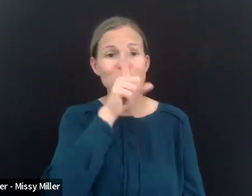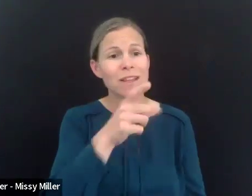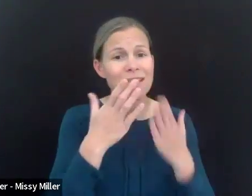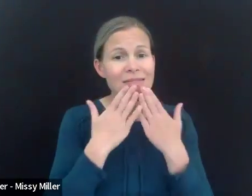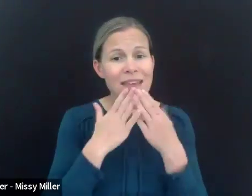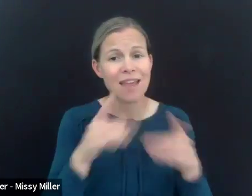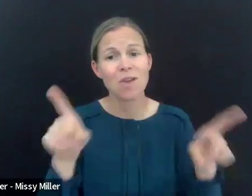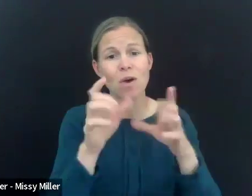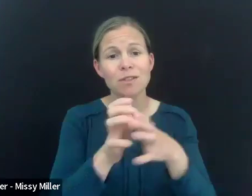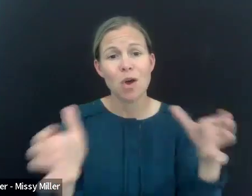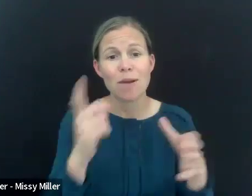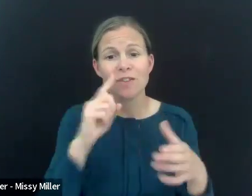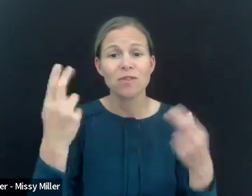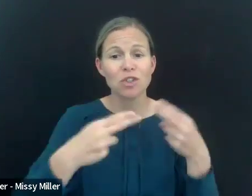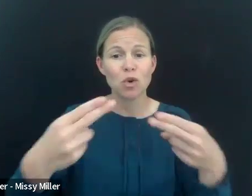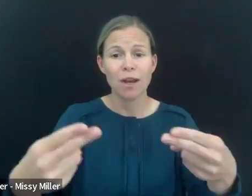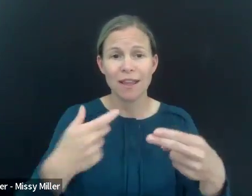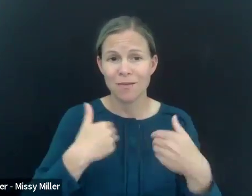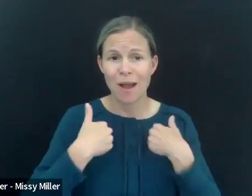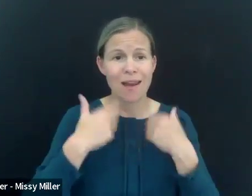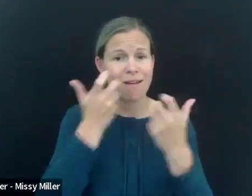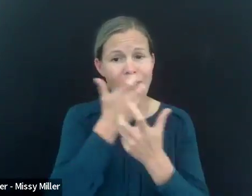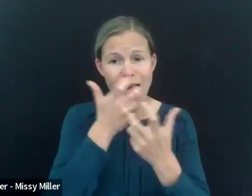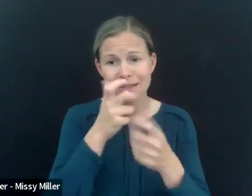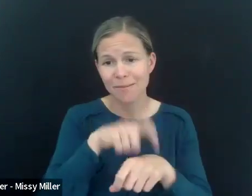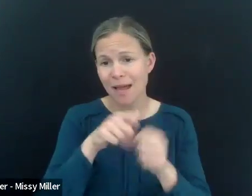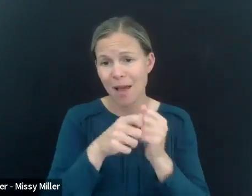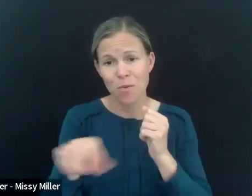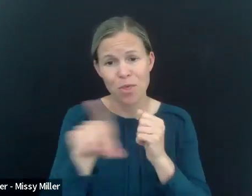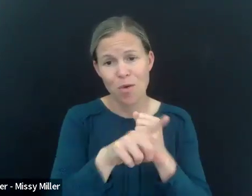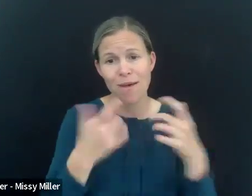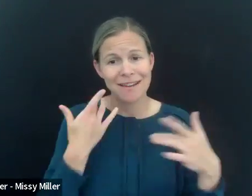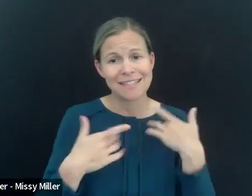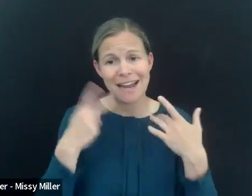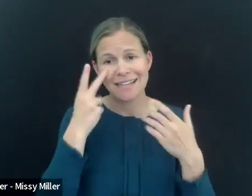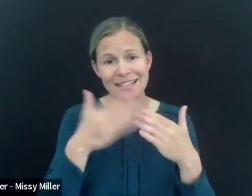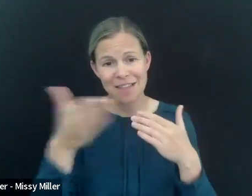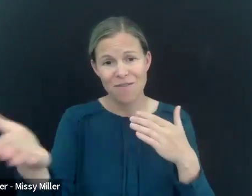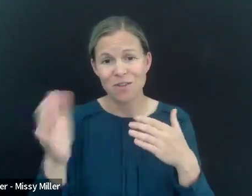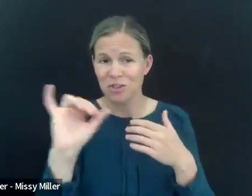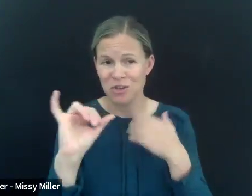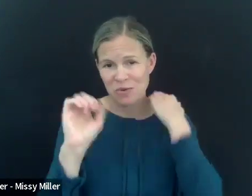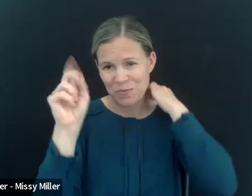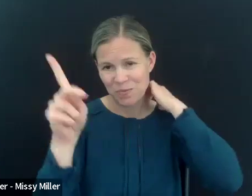everybody so much for joining us. We had a fabulous time with you and look forward to the work to come.